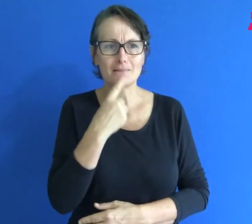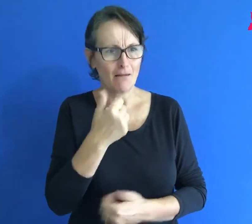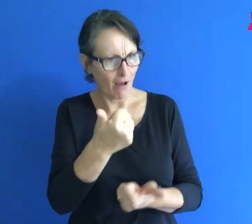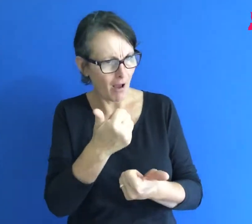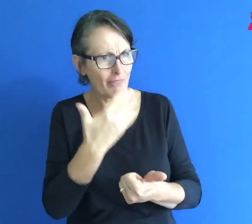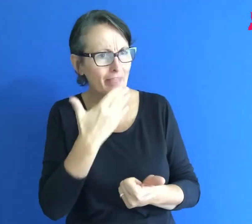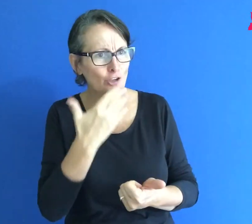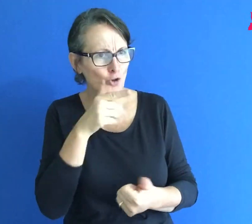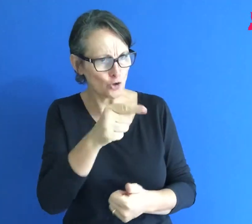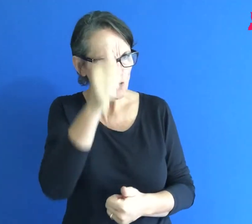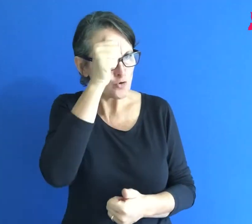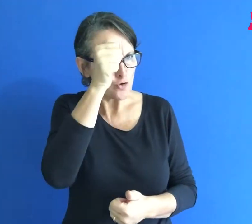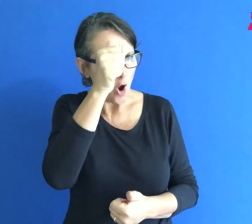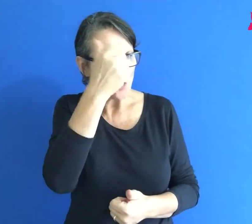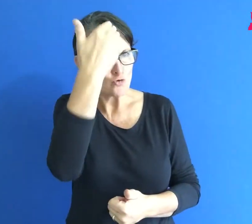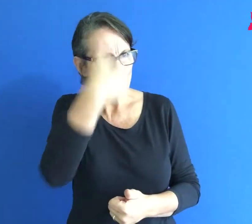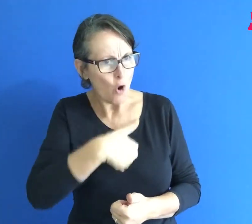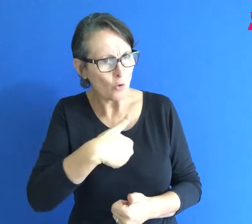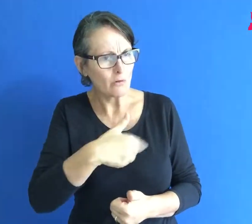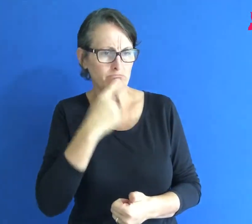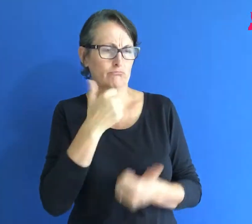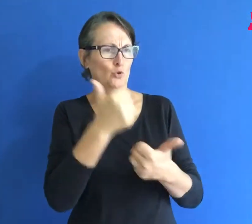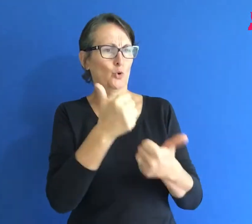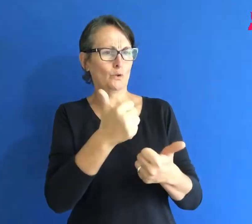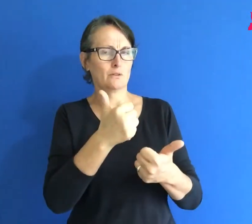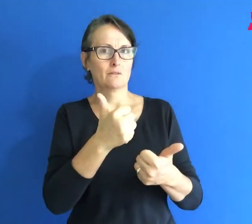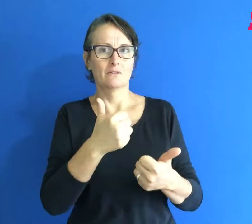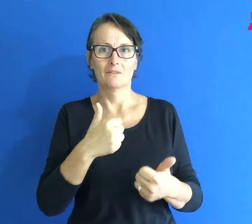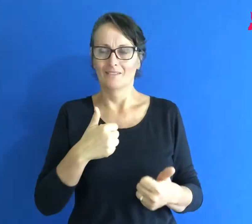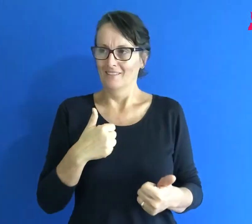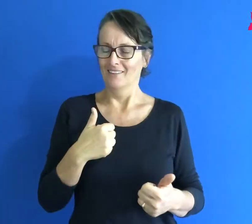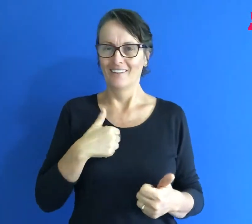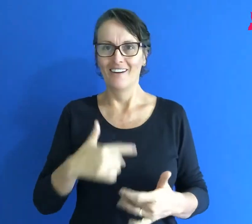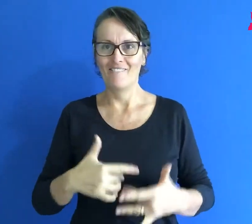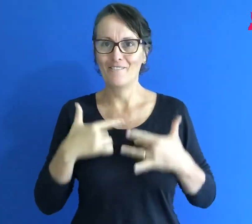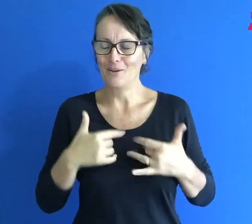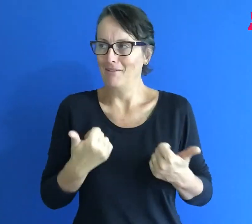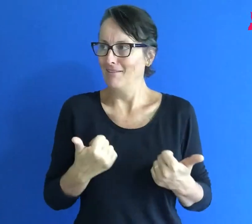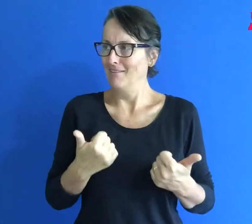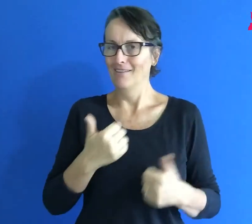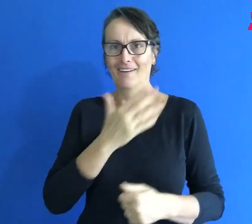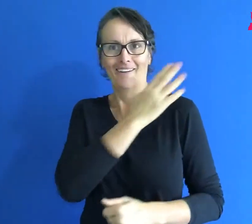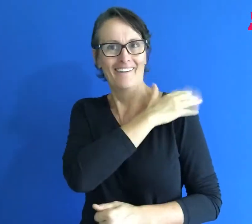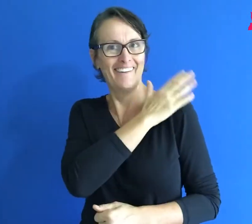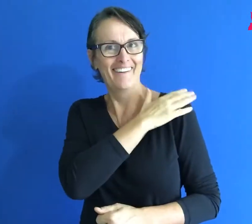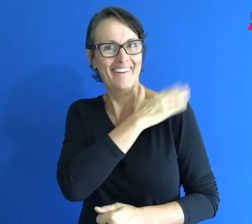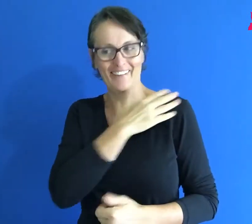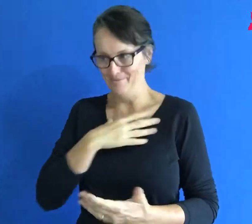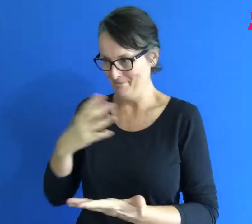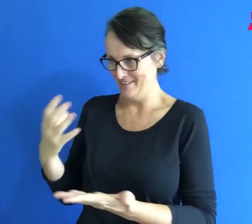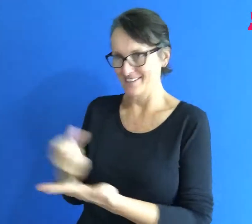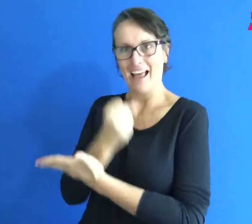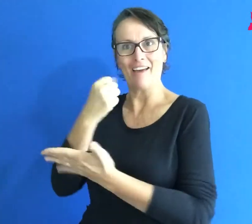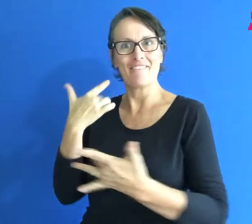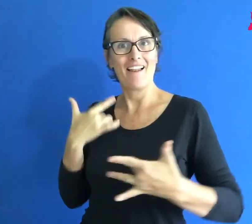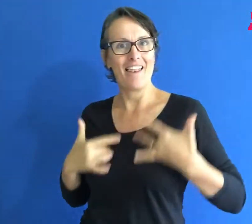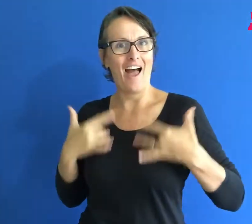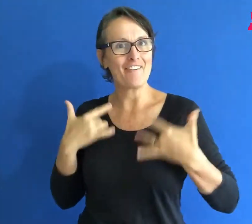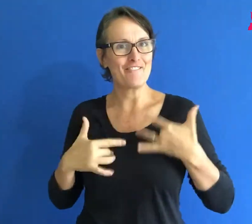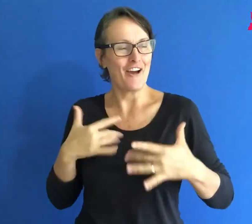great. And I felt fantastic. I saved someone's life, one down. That was the strangest thing. There's one down. I can tick it off the